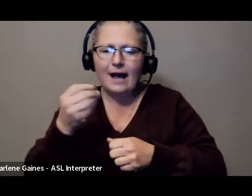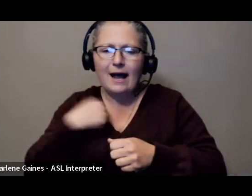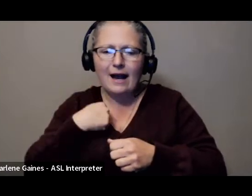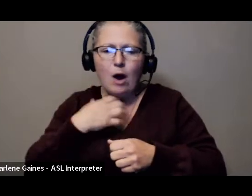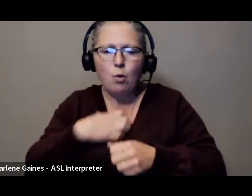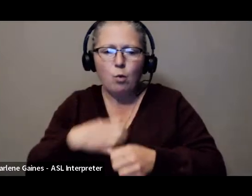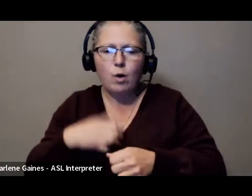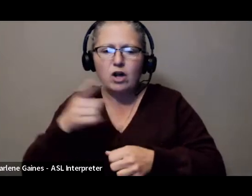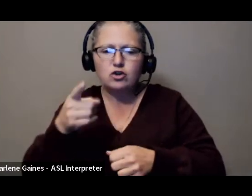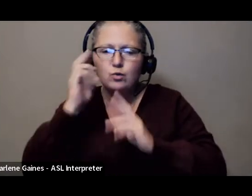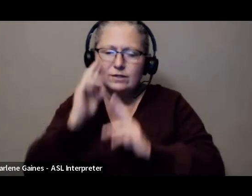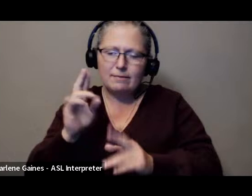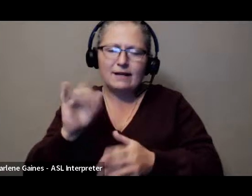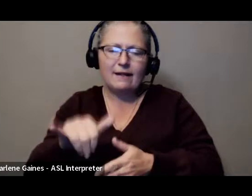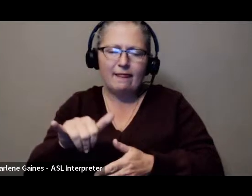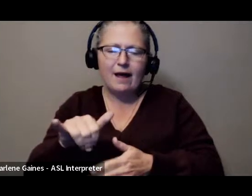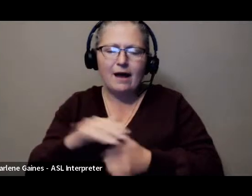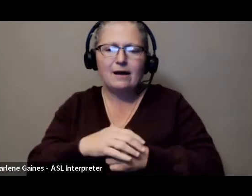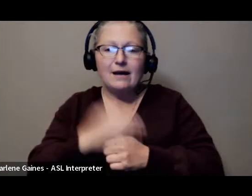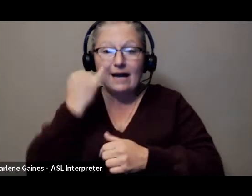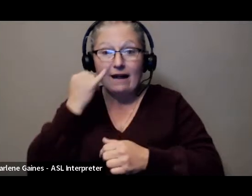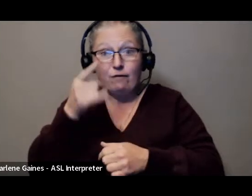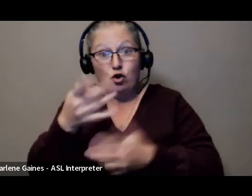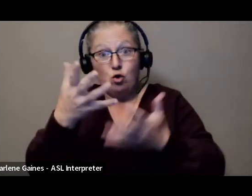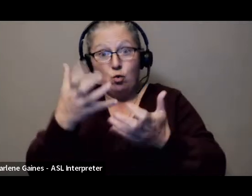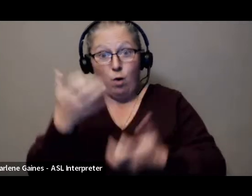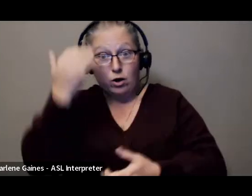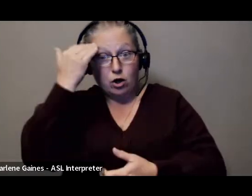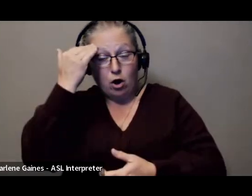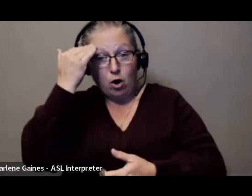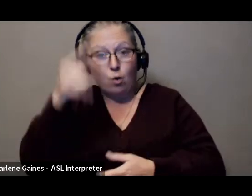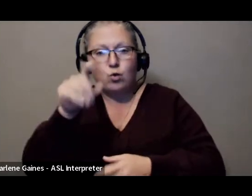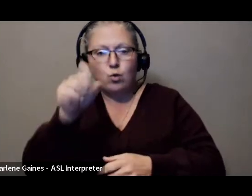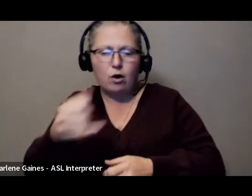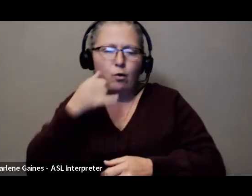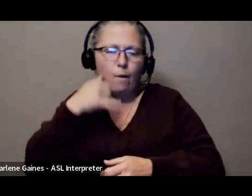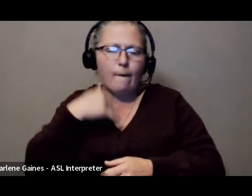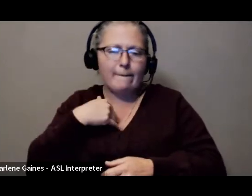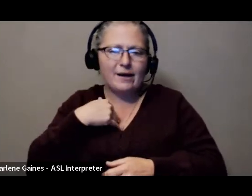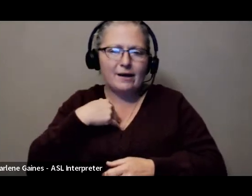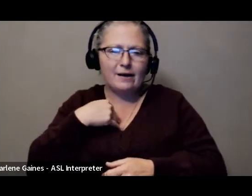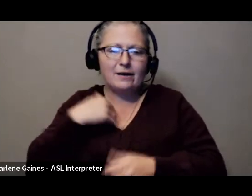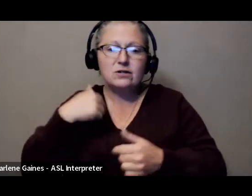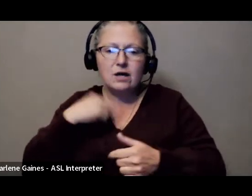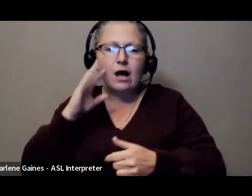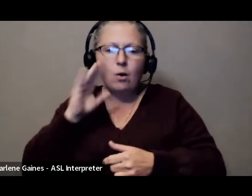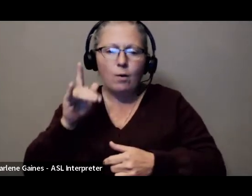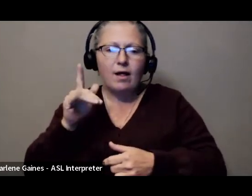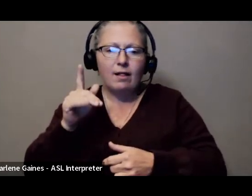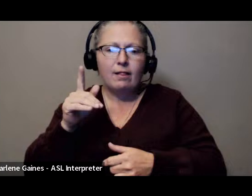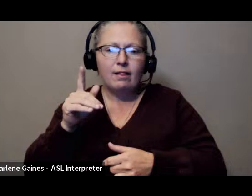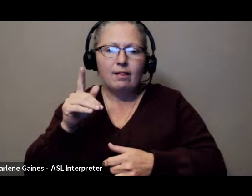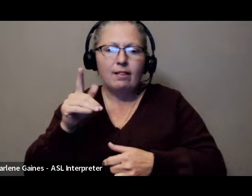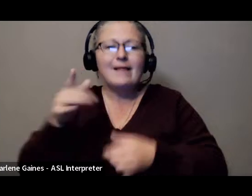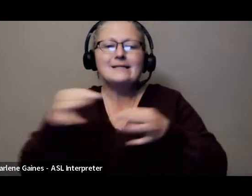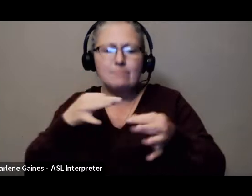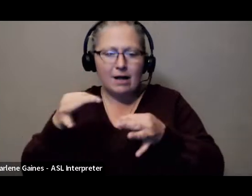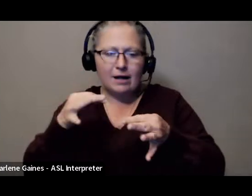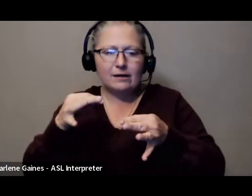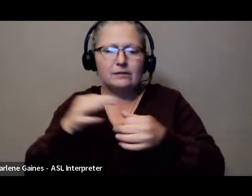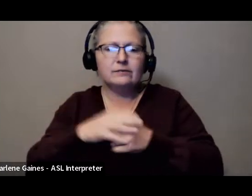really wish you would have respected that. And if you wanted to know, you could have called me. So I will